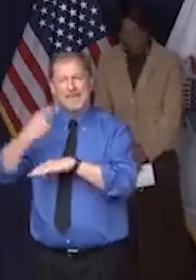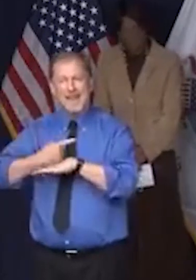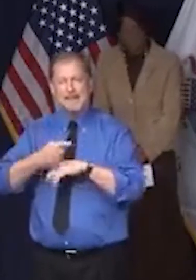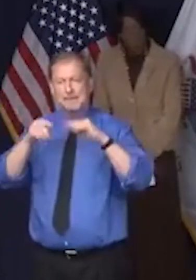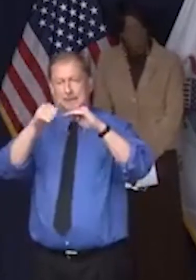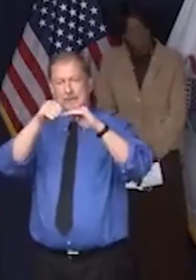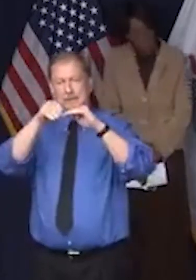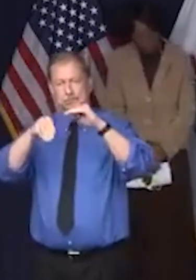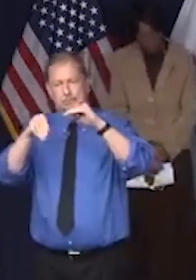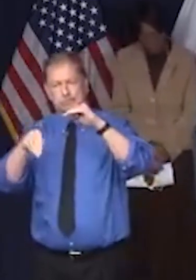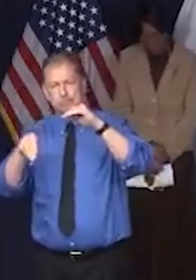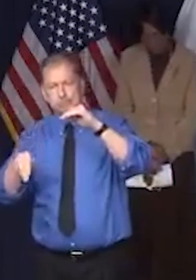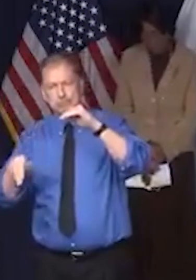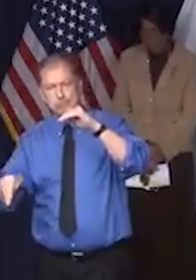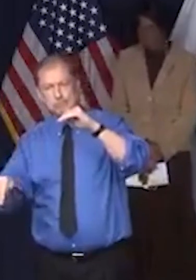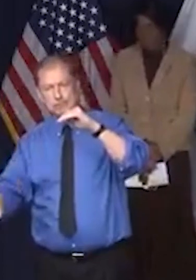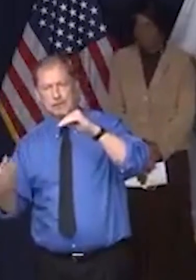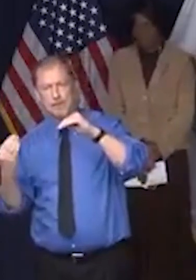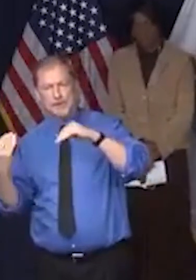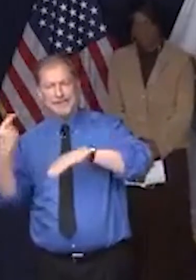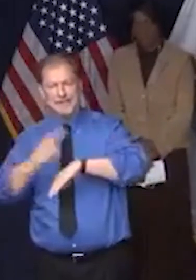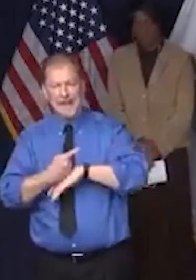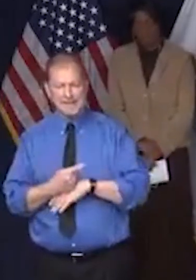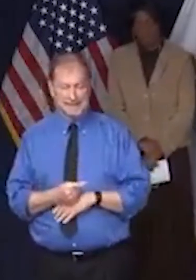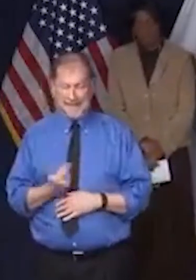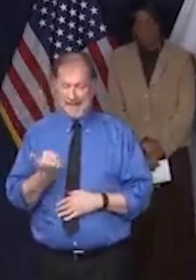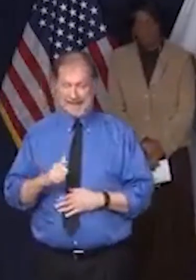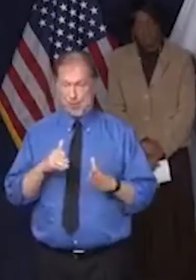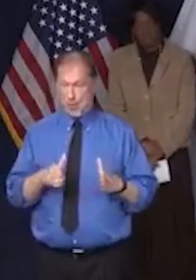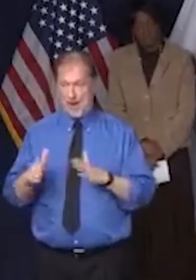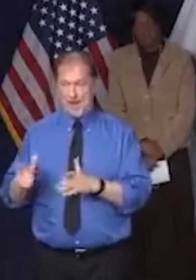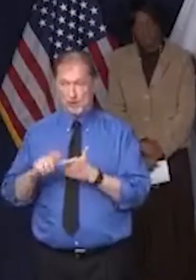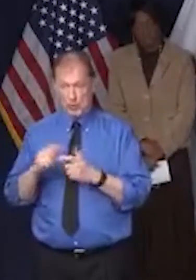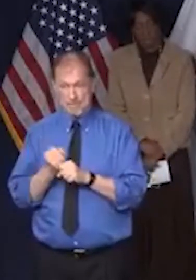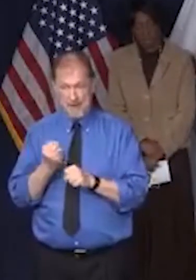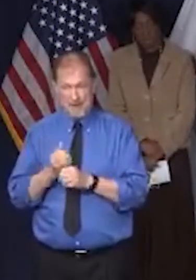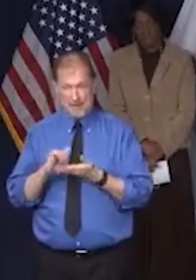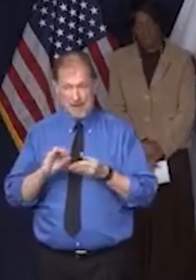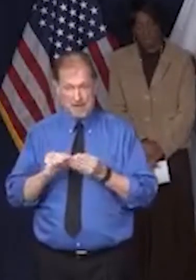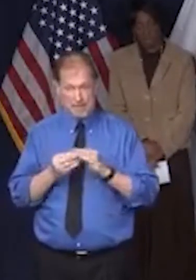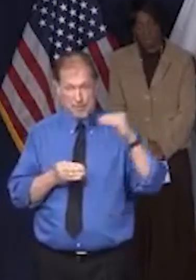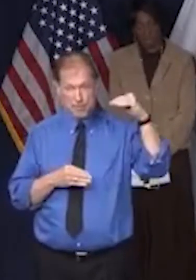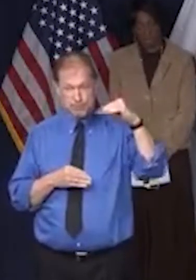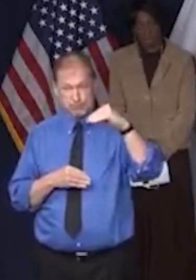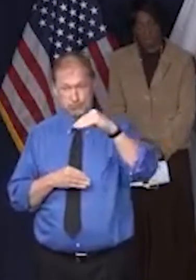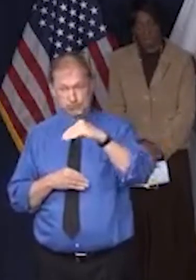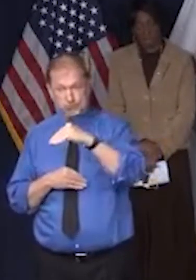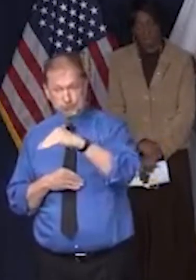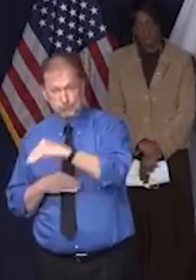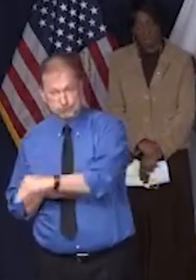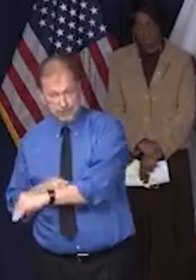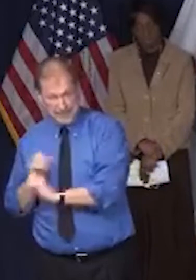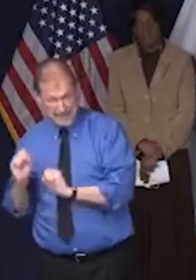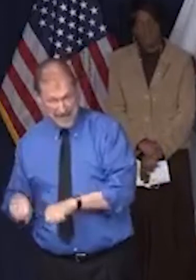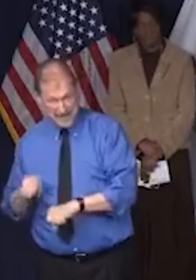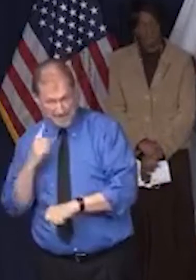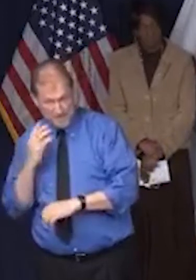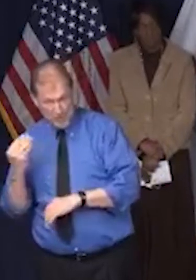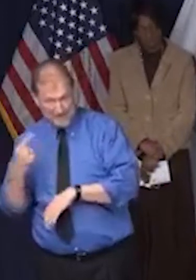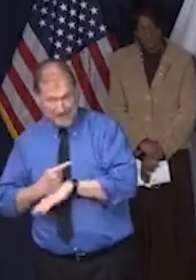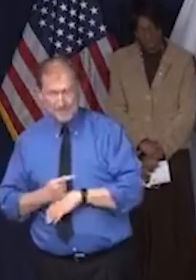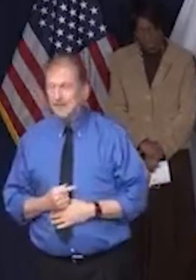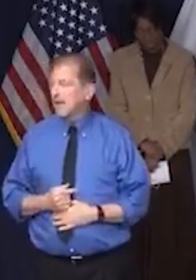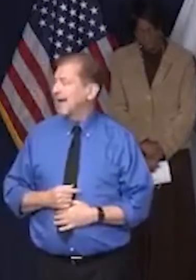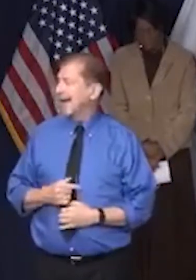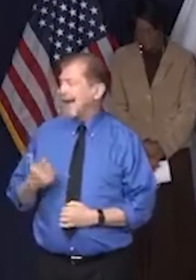There isn't some specific action that you can do that leads to a downward trajectory. What you can do is keep doing the things you're